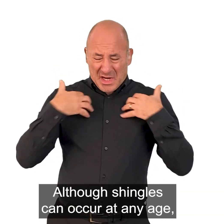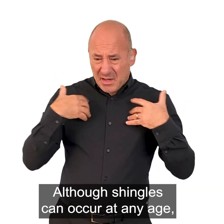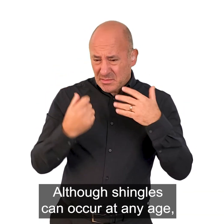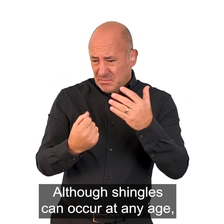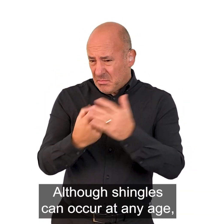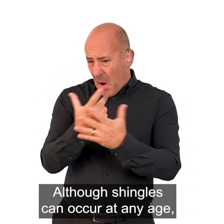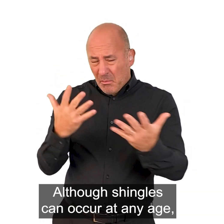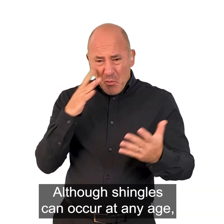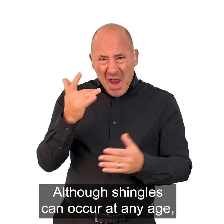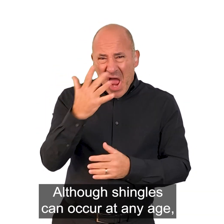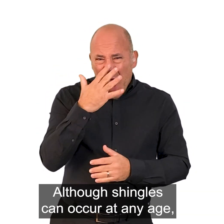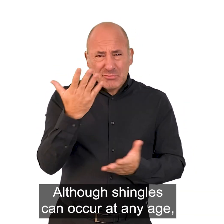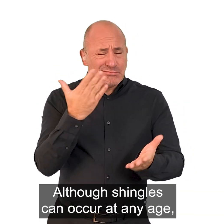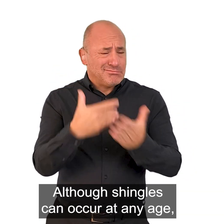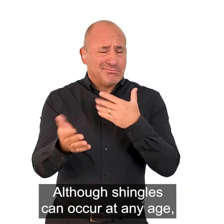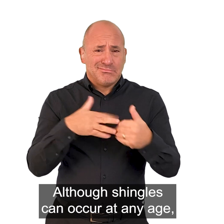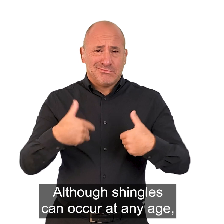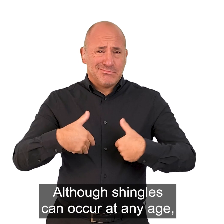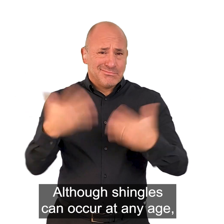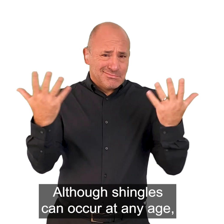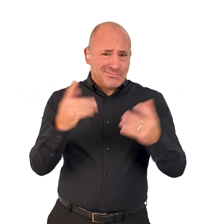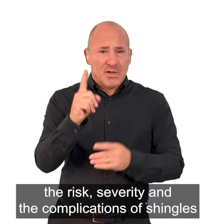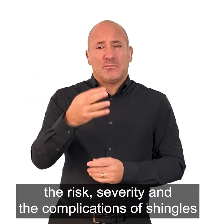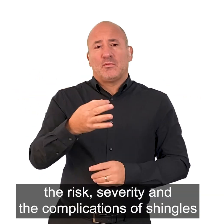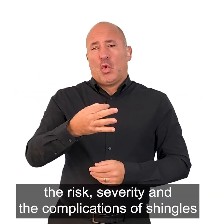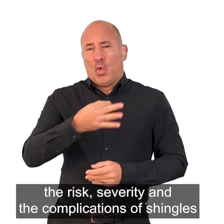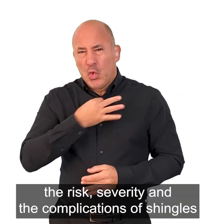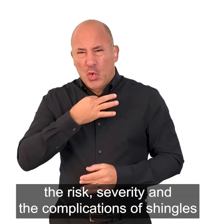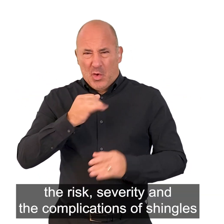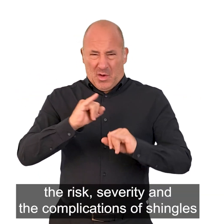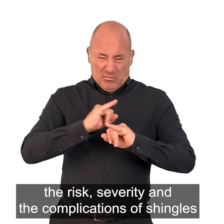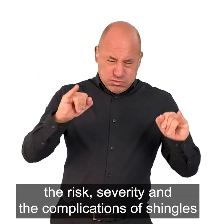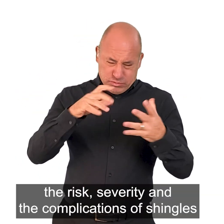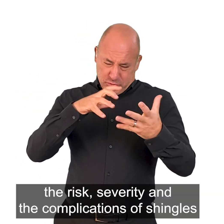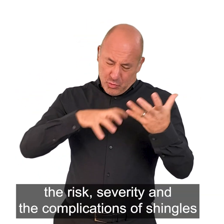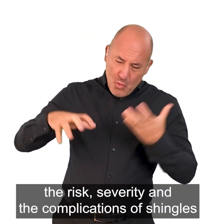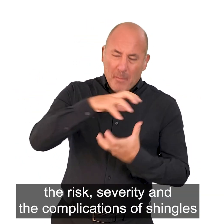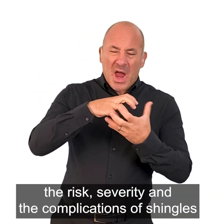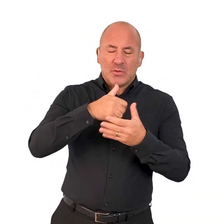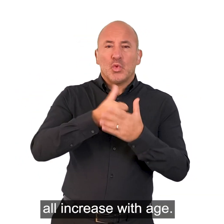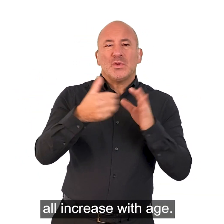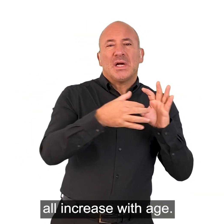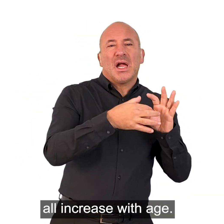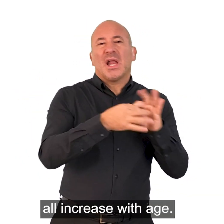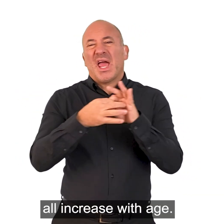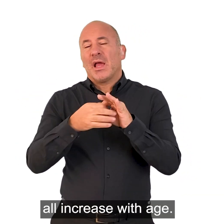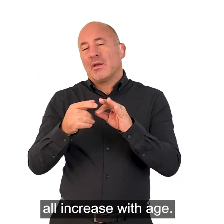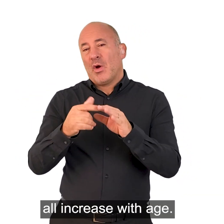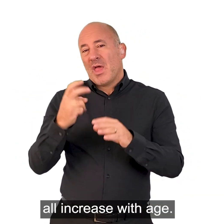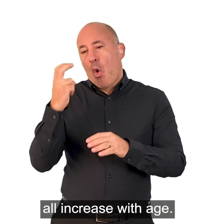Although shingles can occur at any age, the risk, severity, and the complications of shingles all